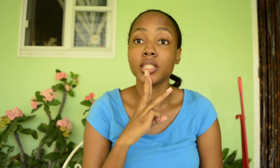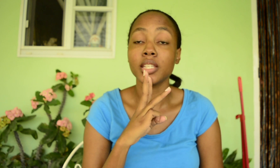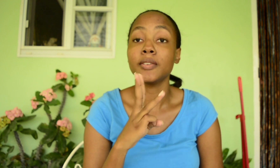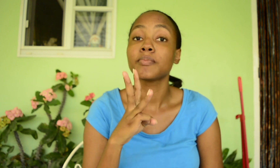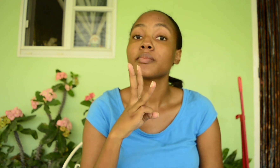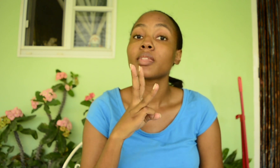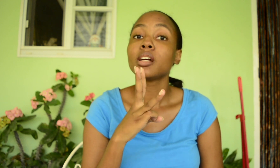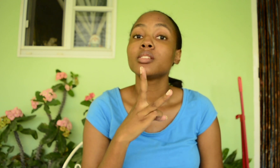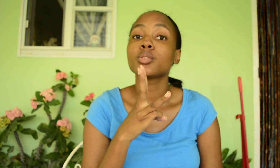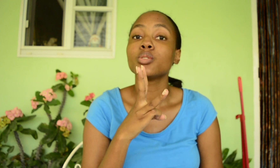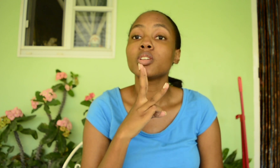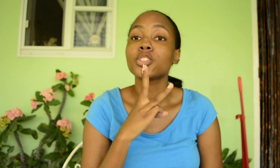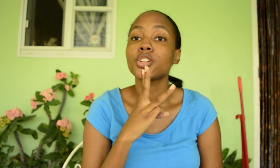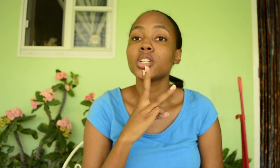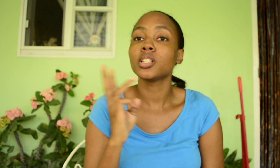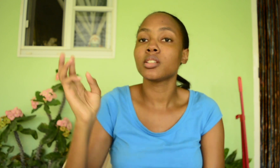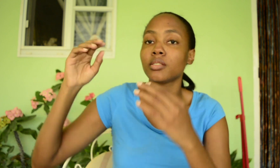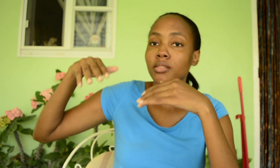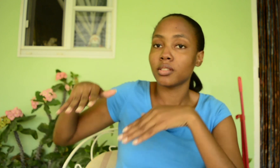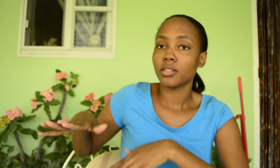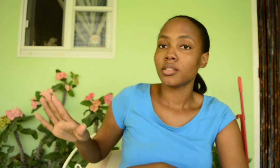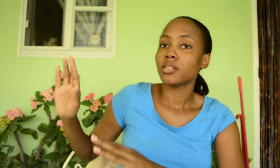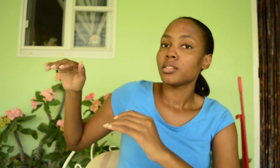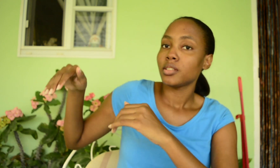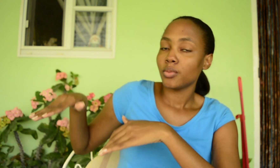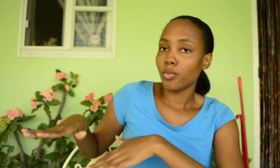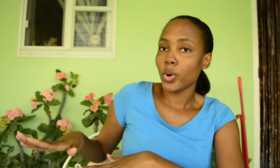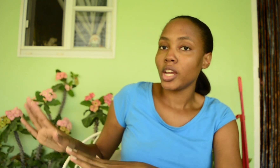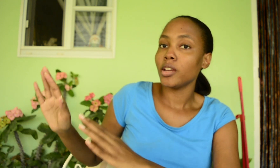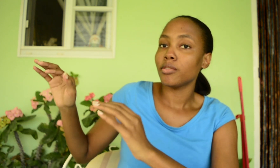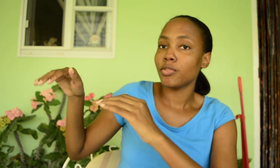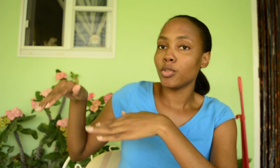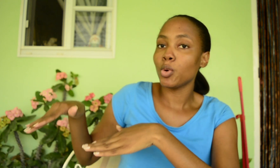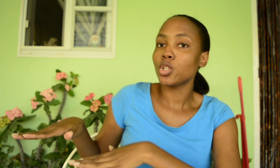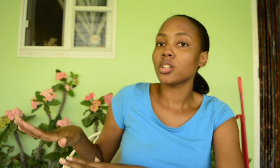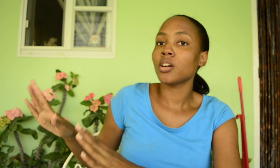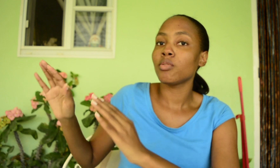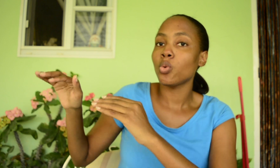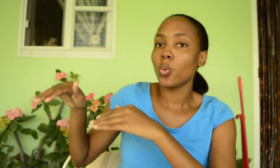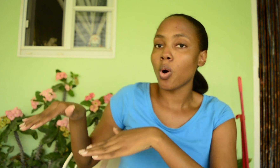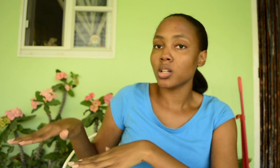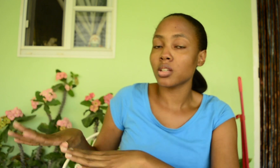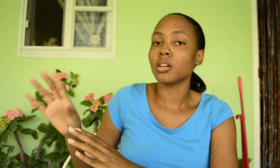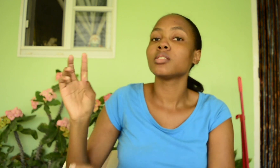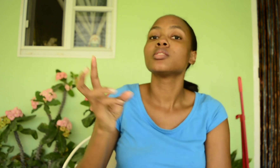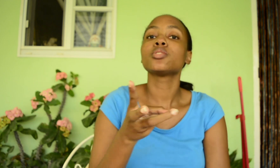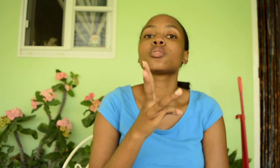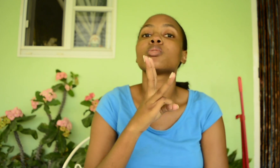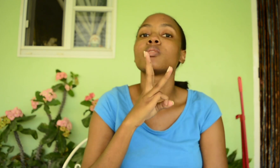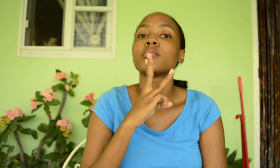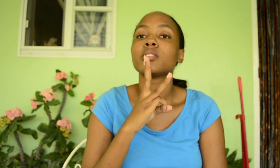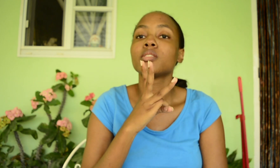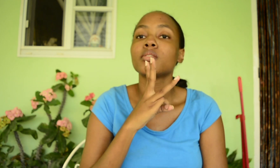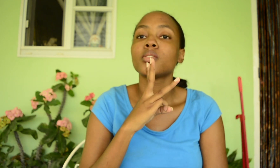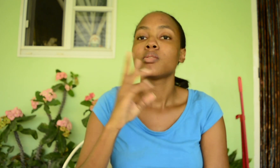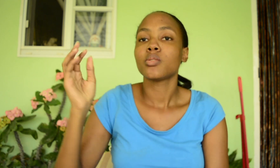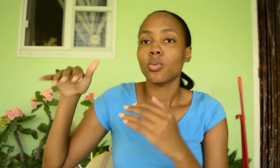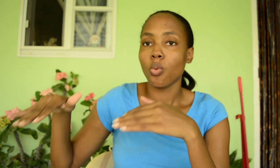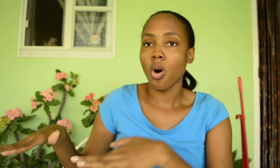sea. So touch your chin, wave, the motion of the water. So